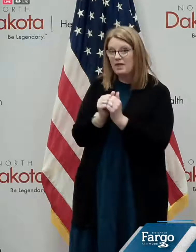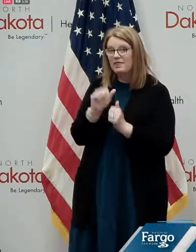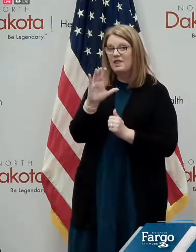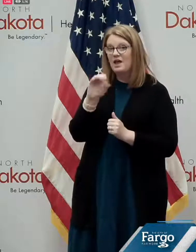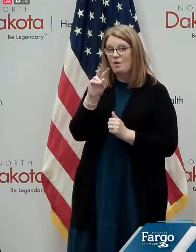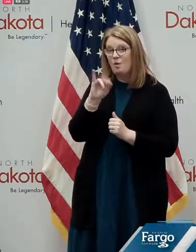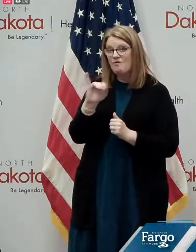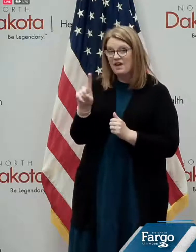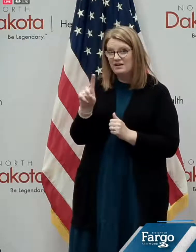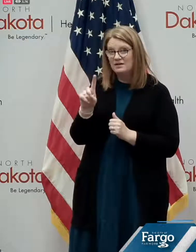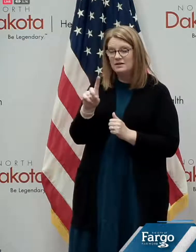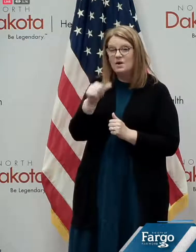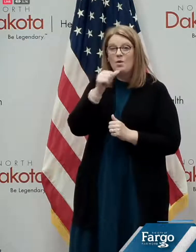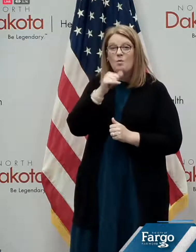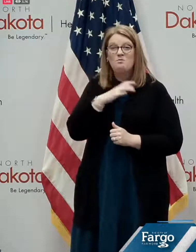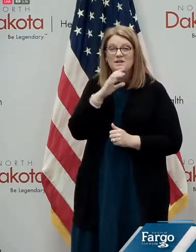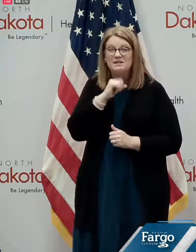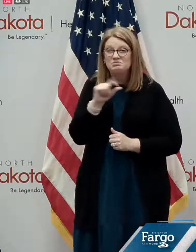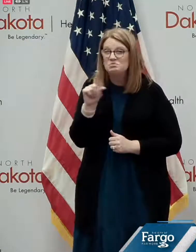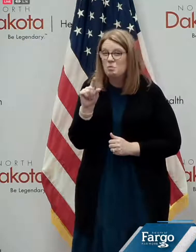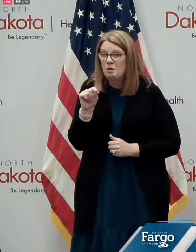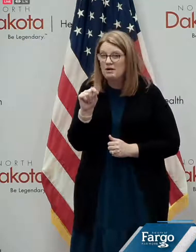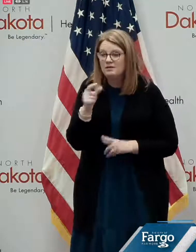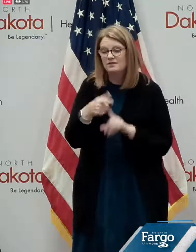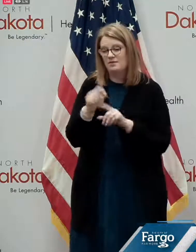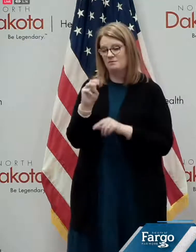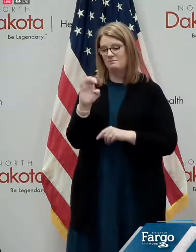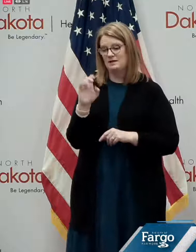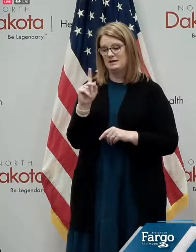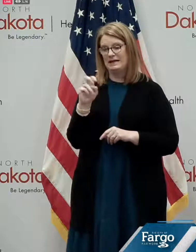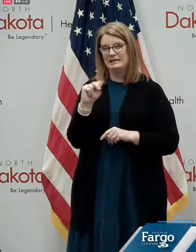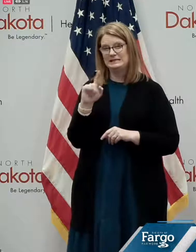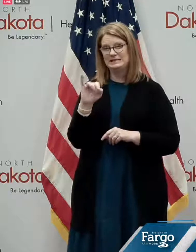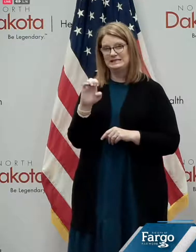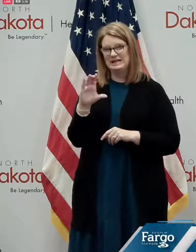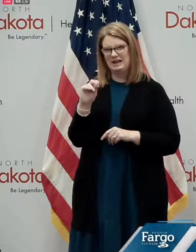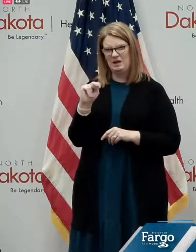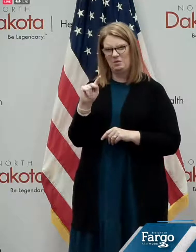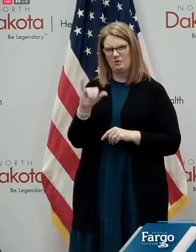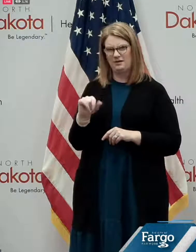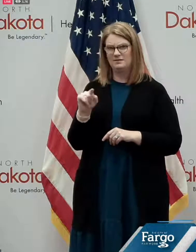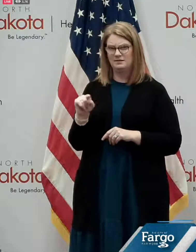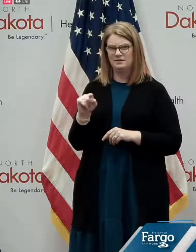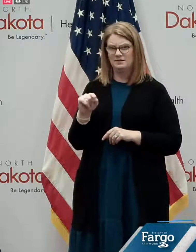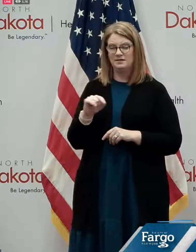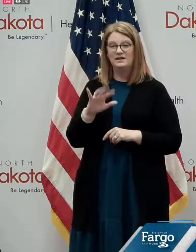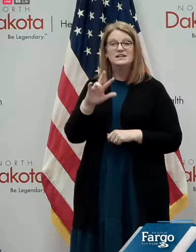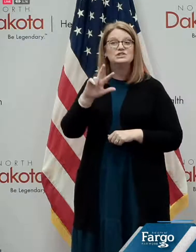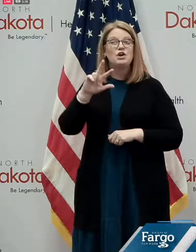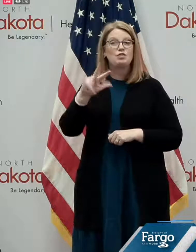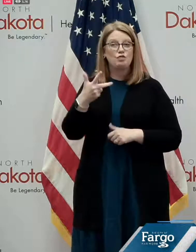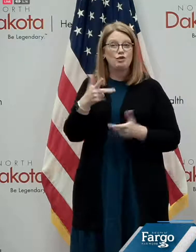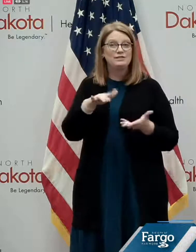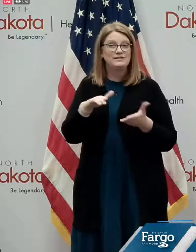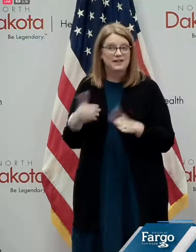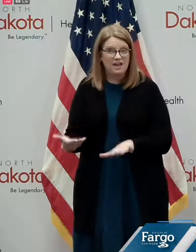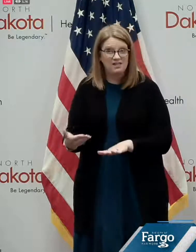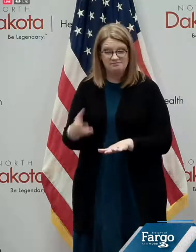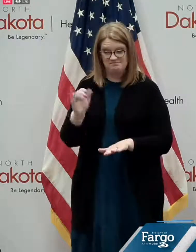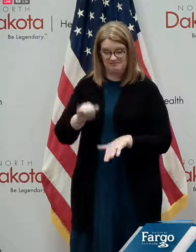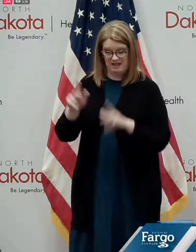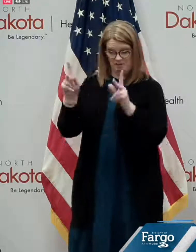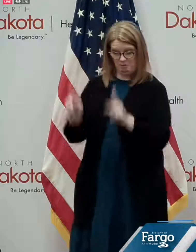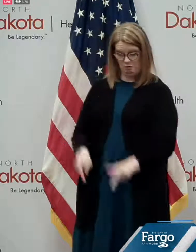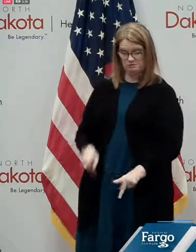COVID-19, was a woman in her 20s from McKenzie County. That's our third death of a person we've